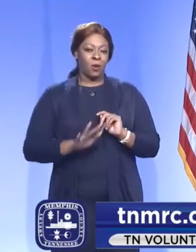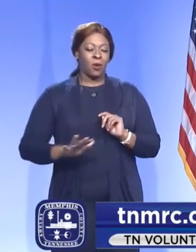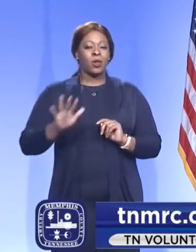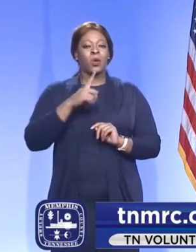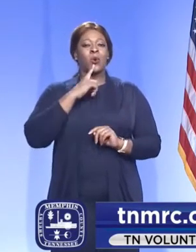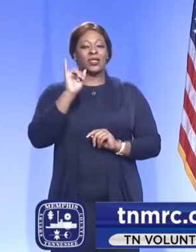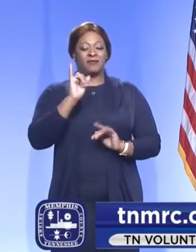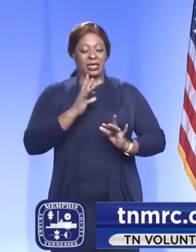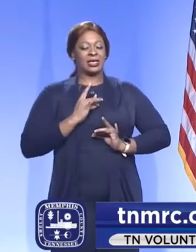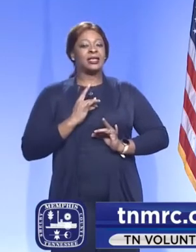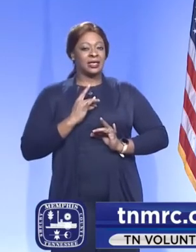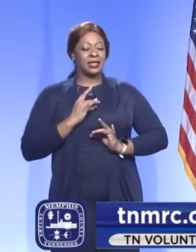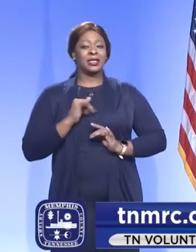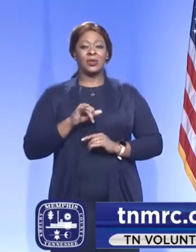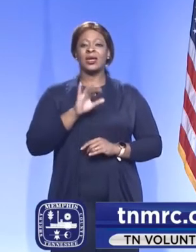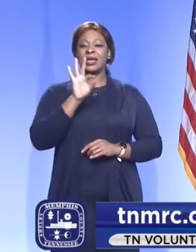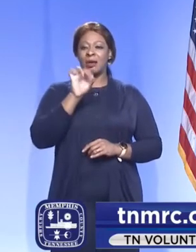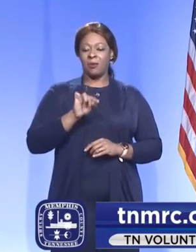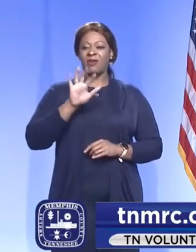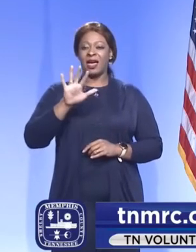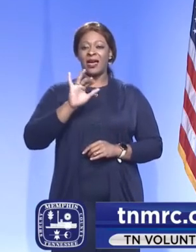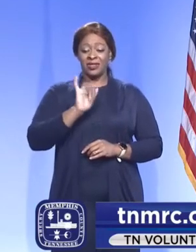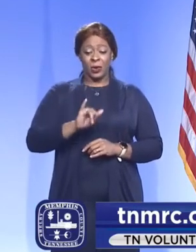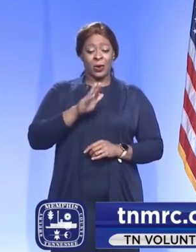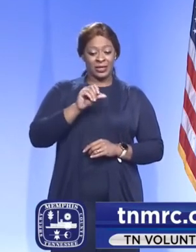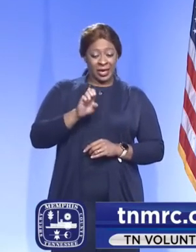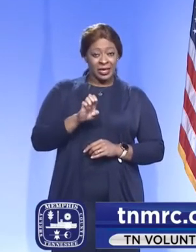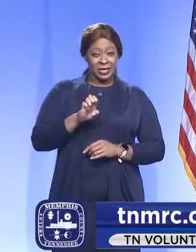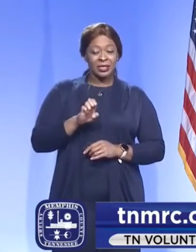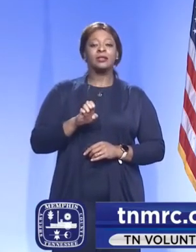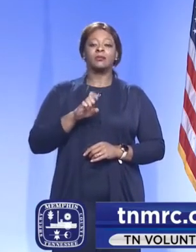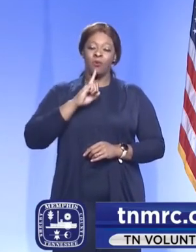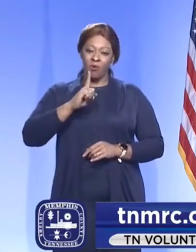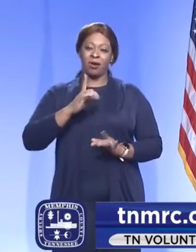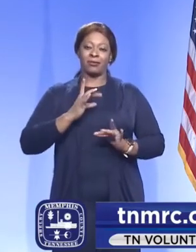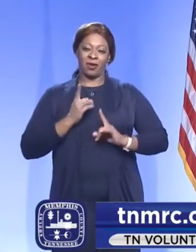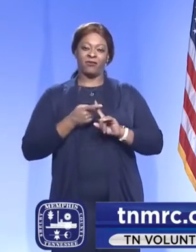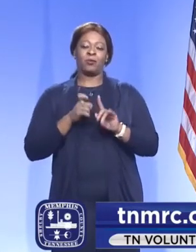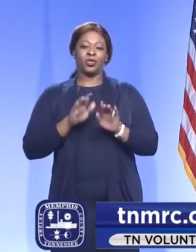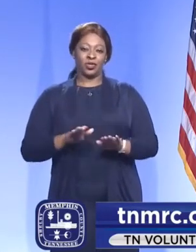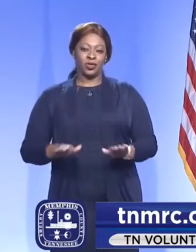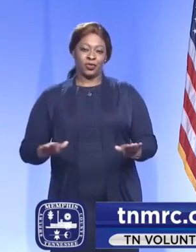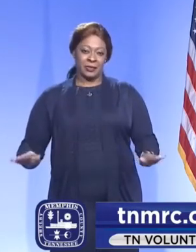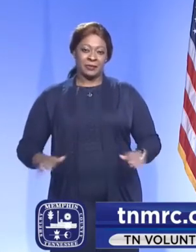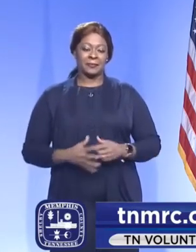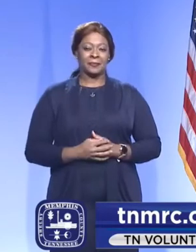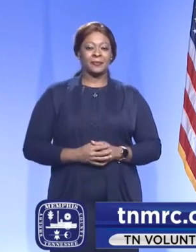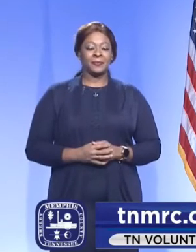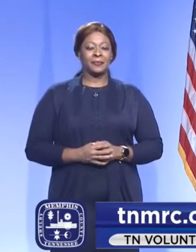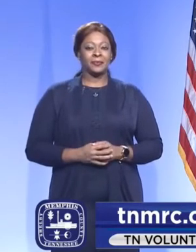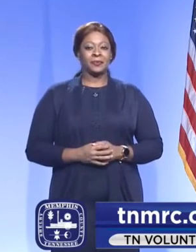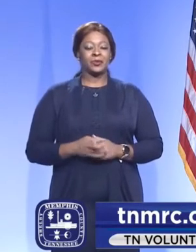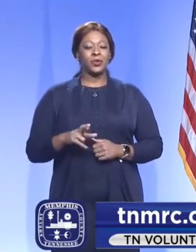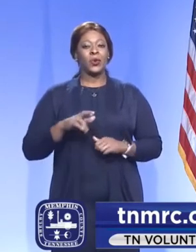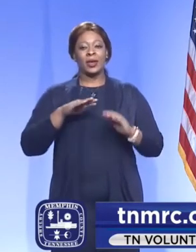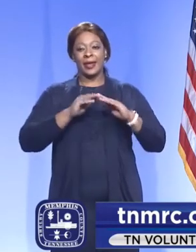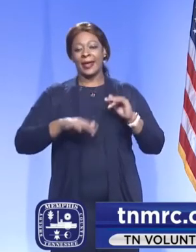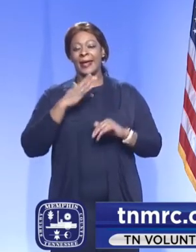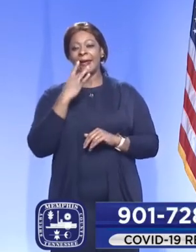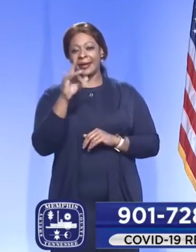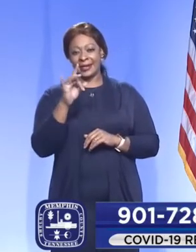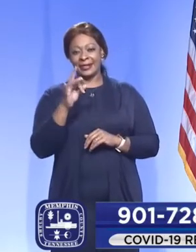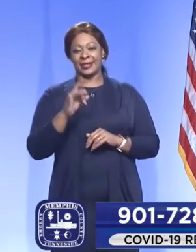infected individuals. So 9.5% of the cases that have been diagnosed have been among pediatric cases or pediatric